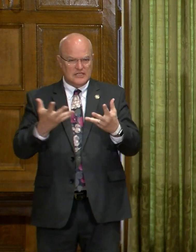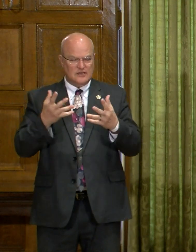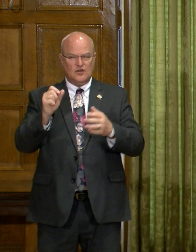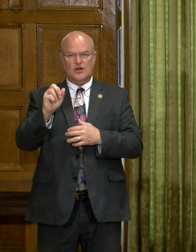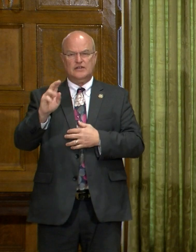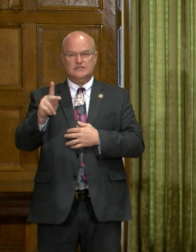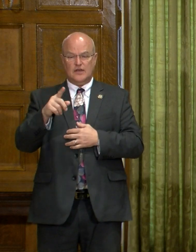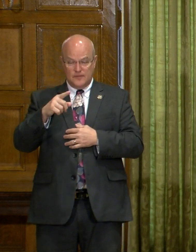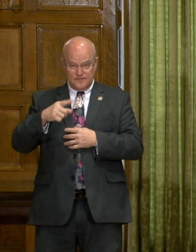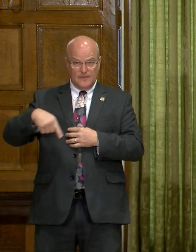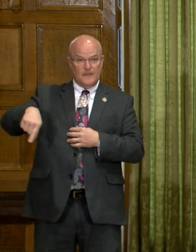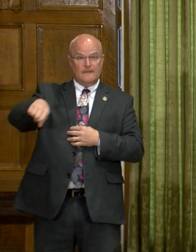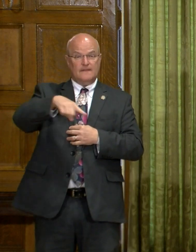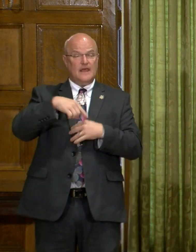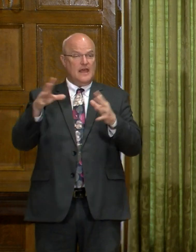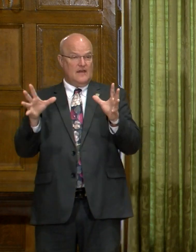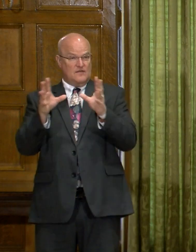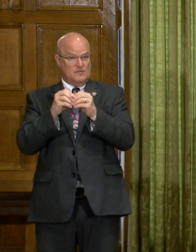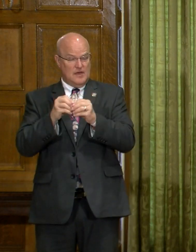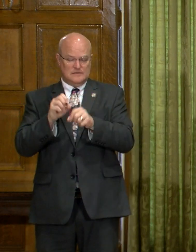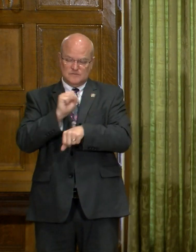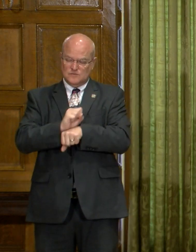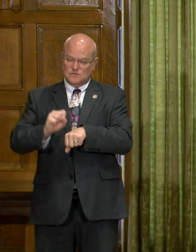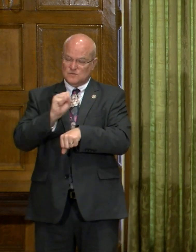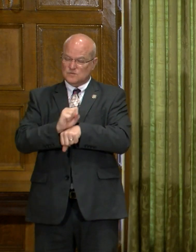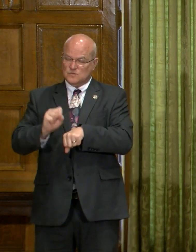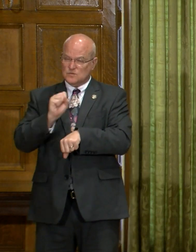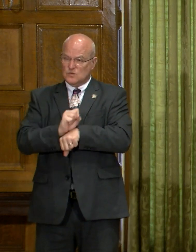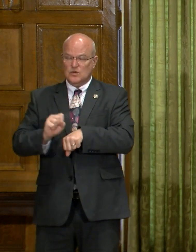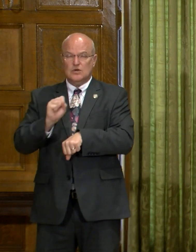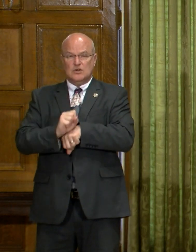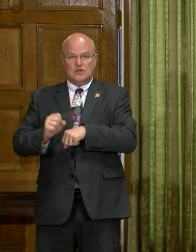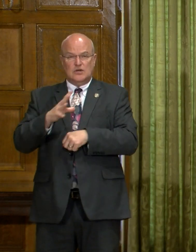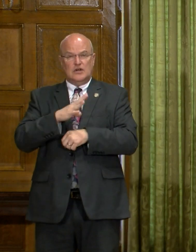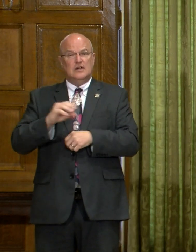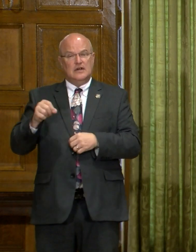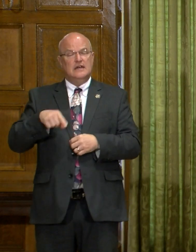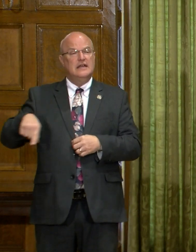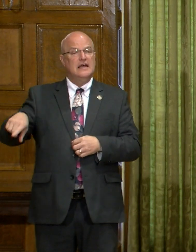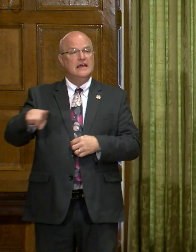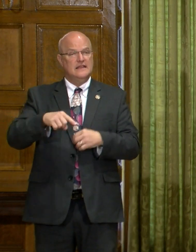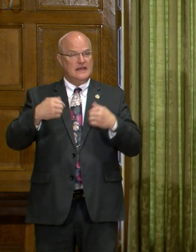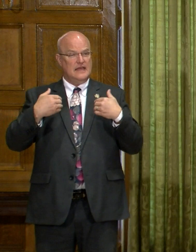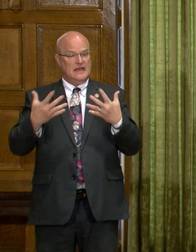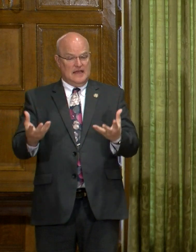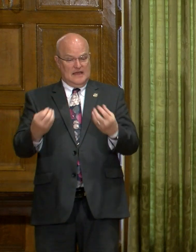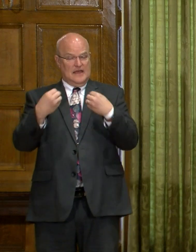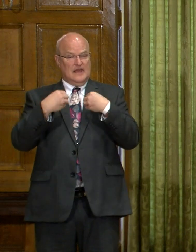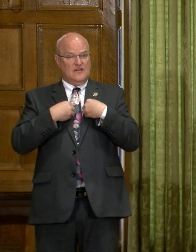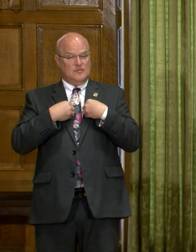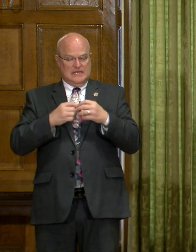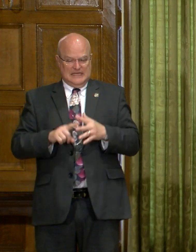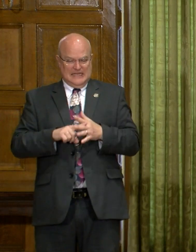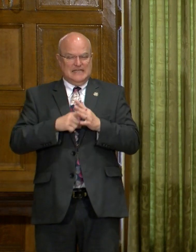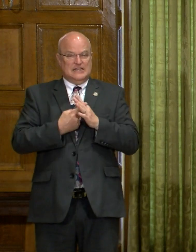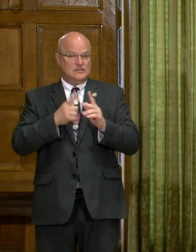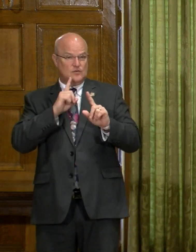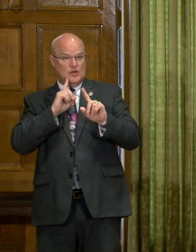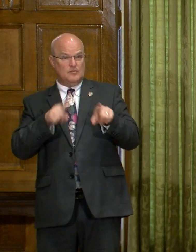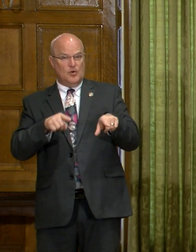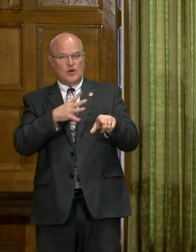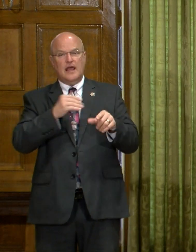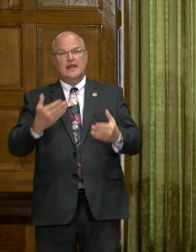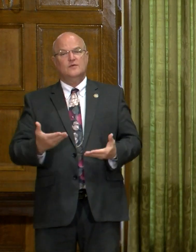Arkansas. They have met, they have worked hard, and they have given me an initial report